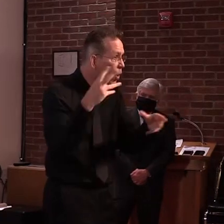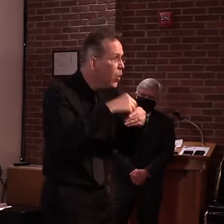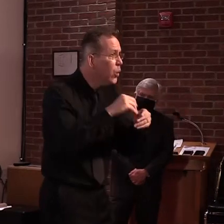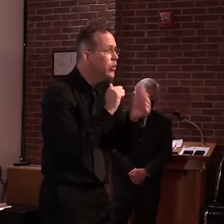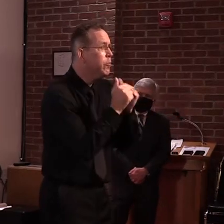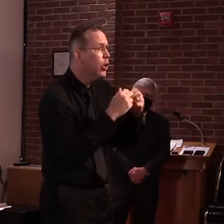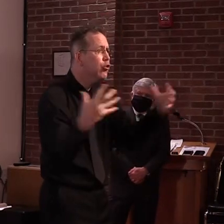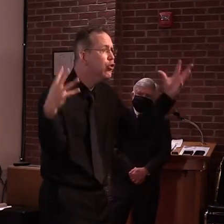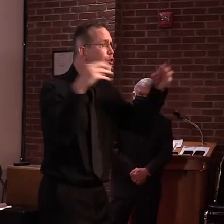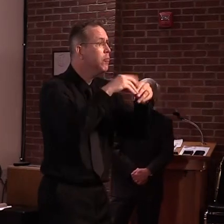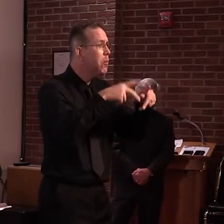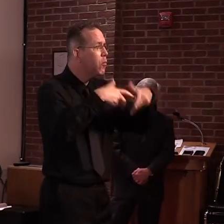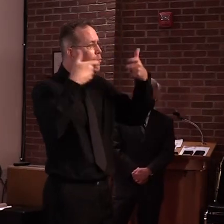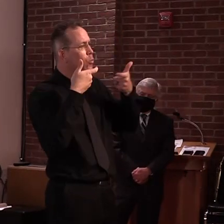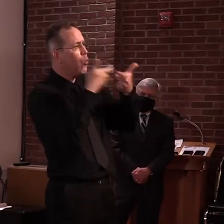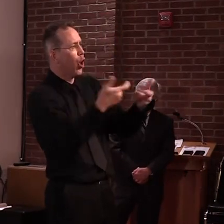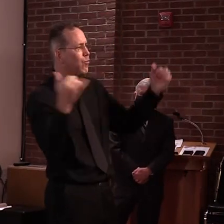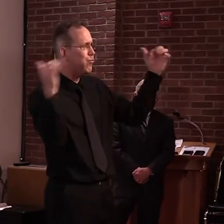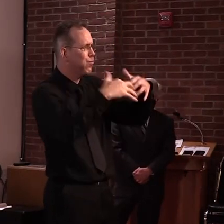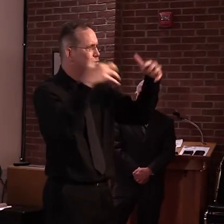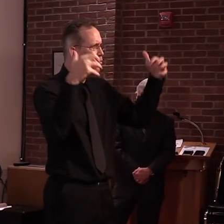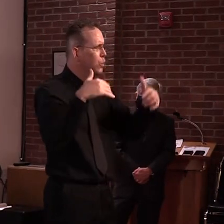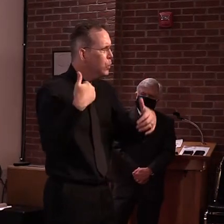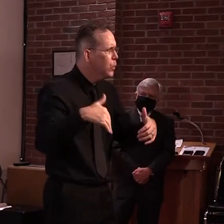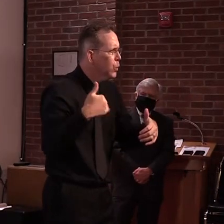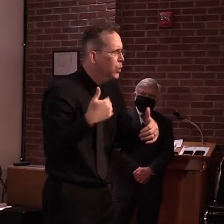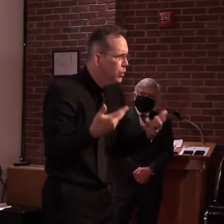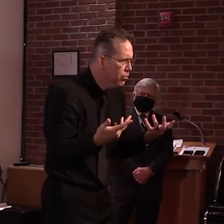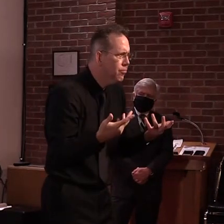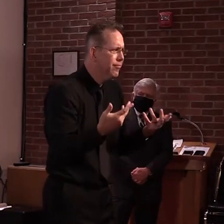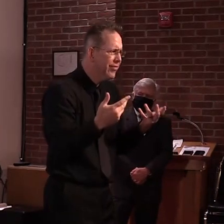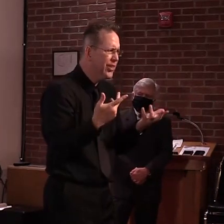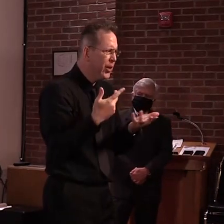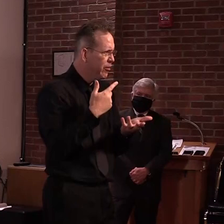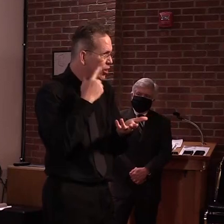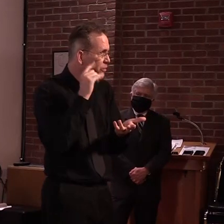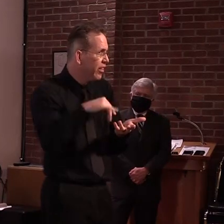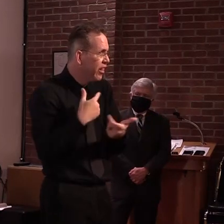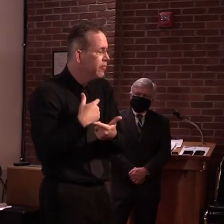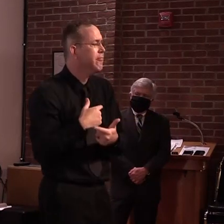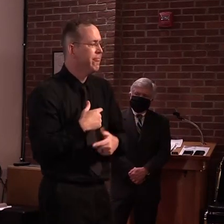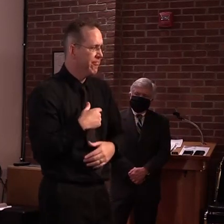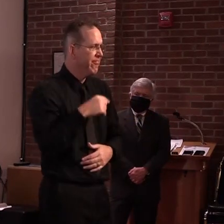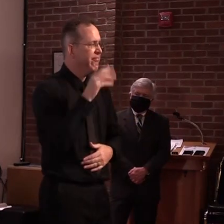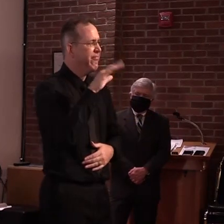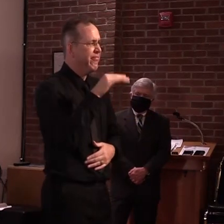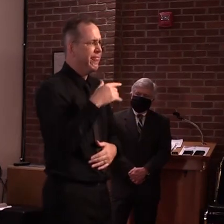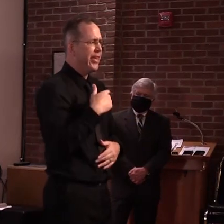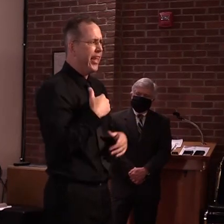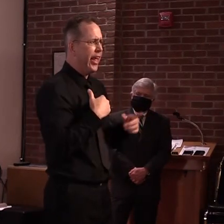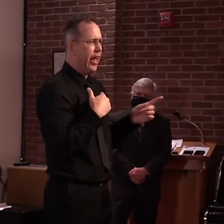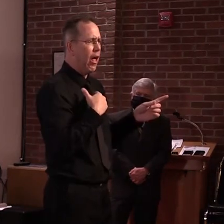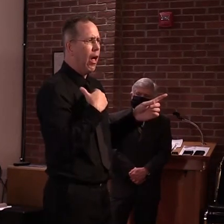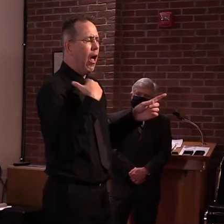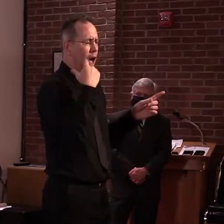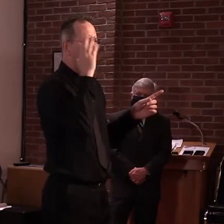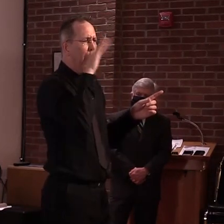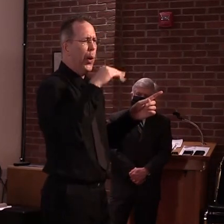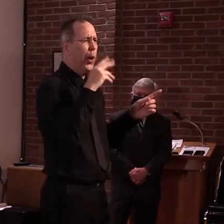details of the announcement, but some of, with the restaurants and so forth, we were working along the